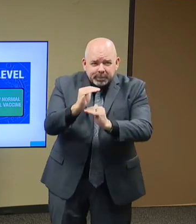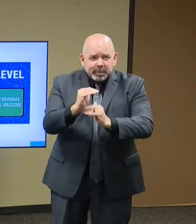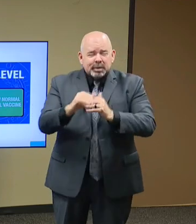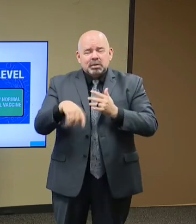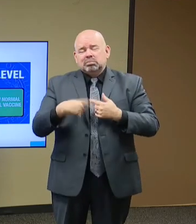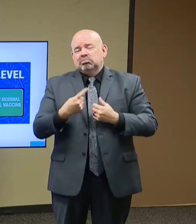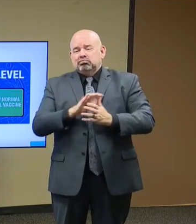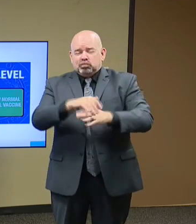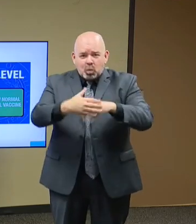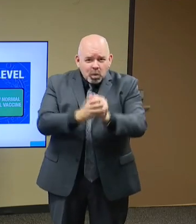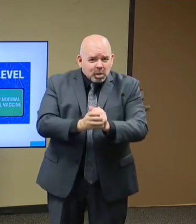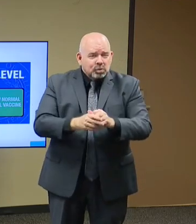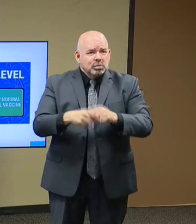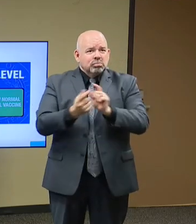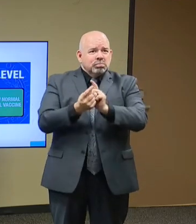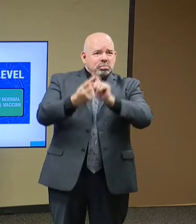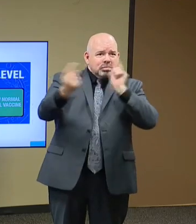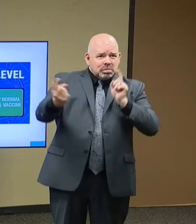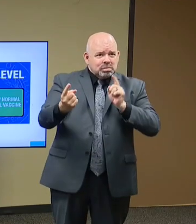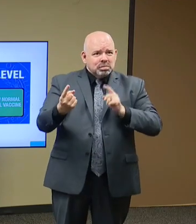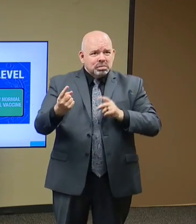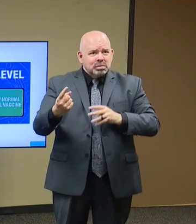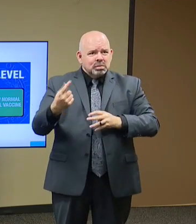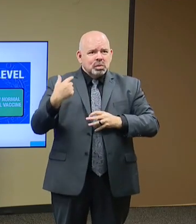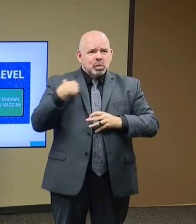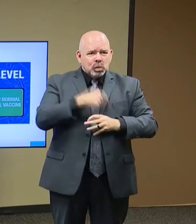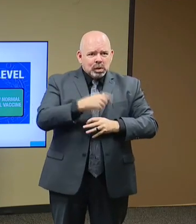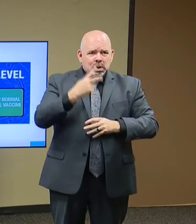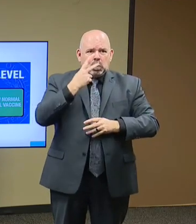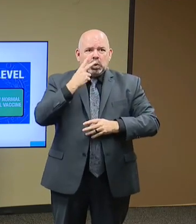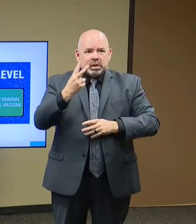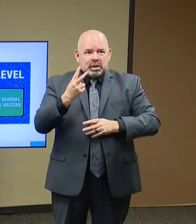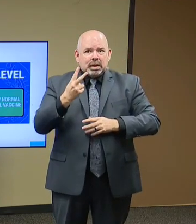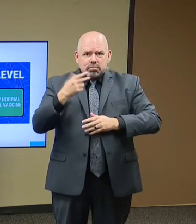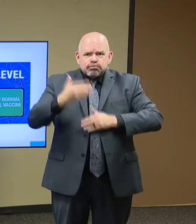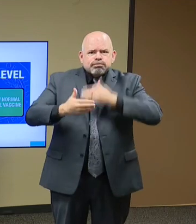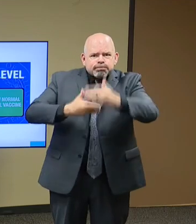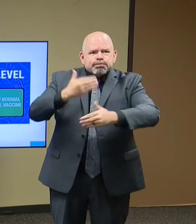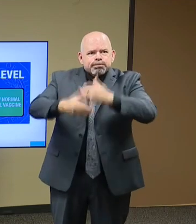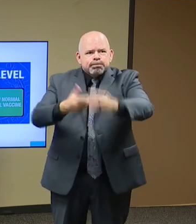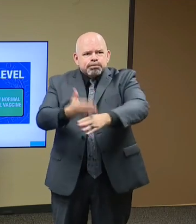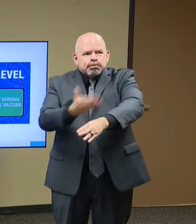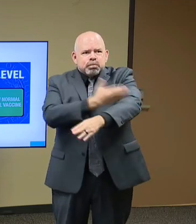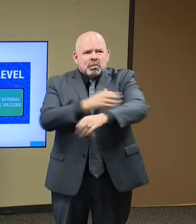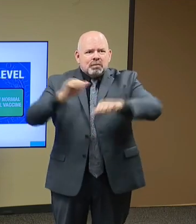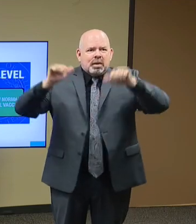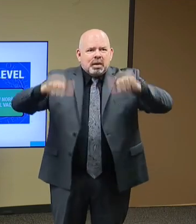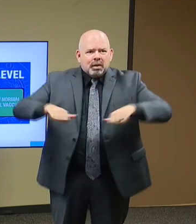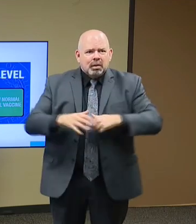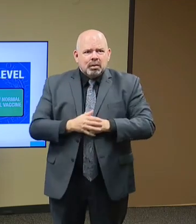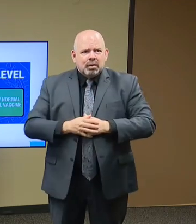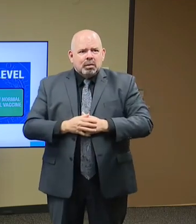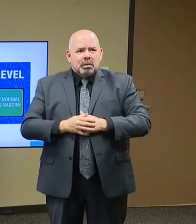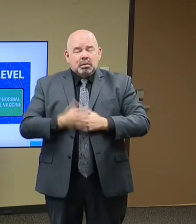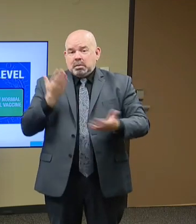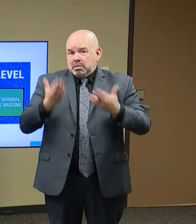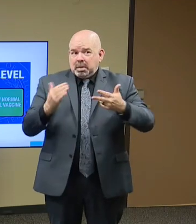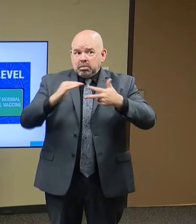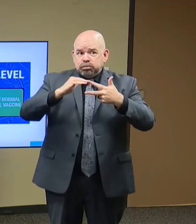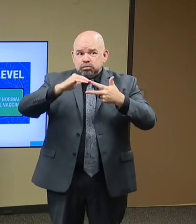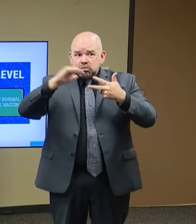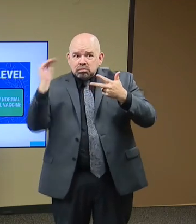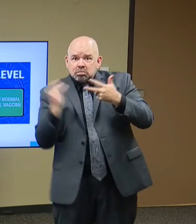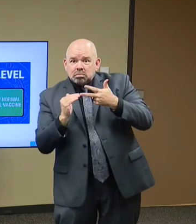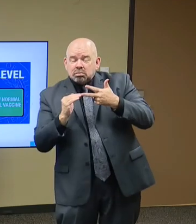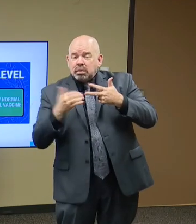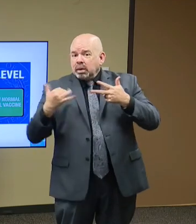moving down it's up to the doctors, but to meet their metrics that Phil will talk more about in a moment, we